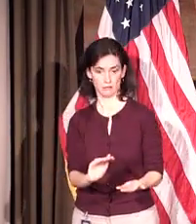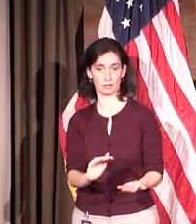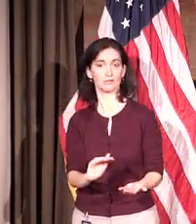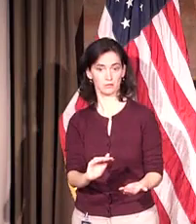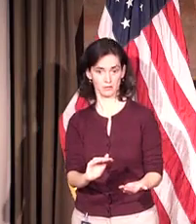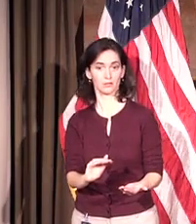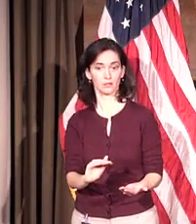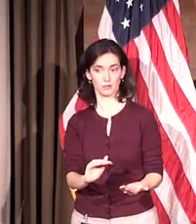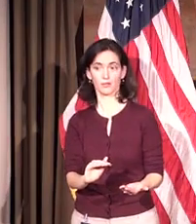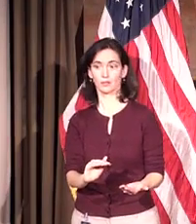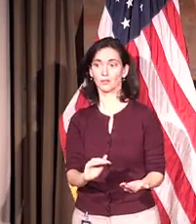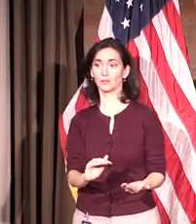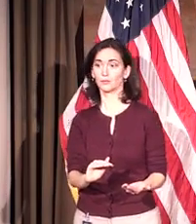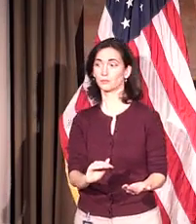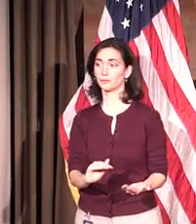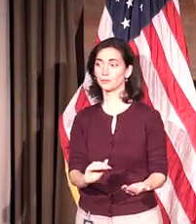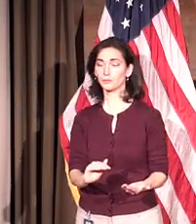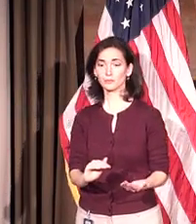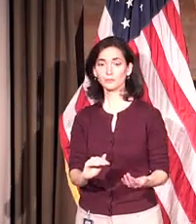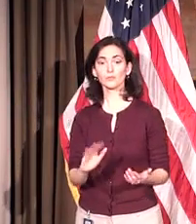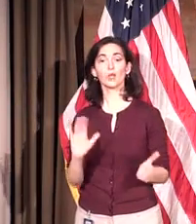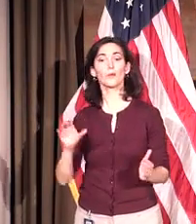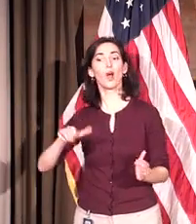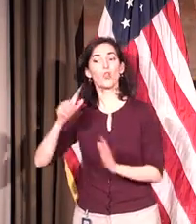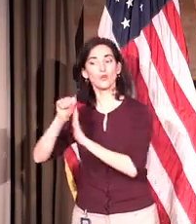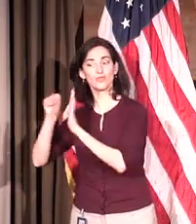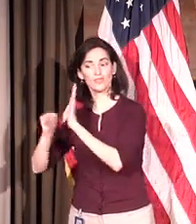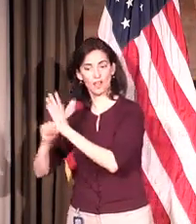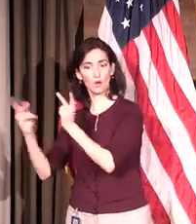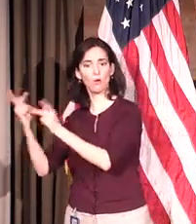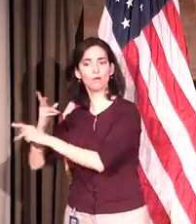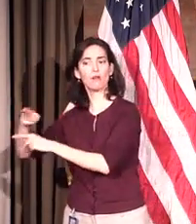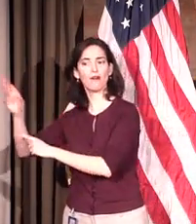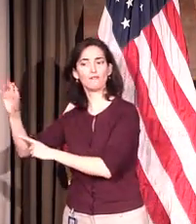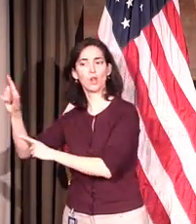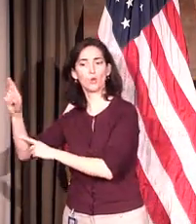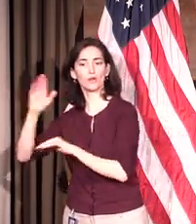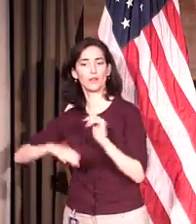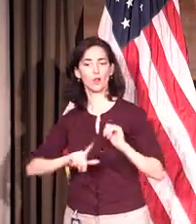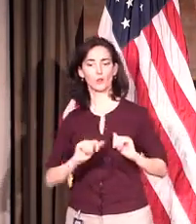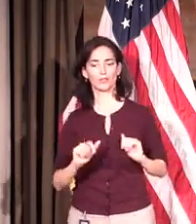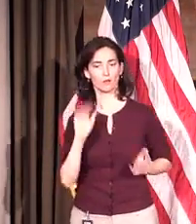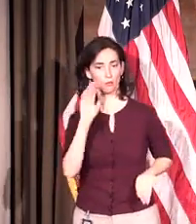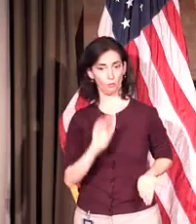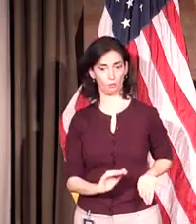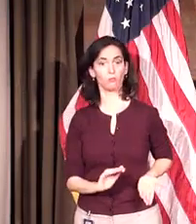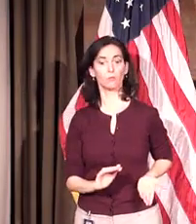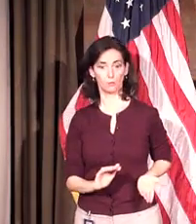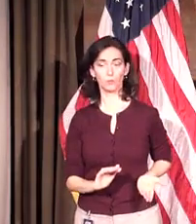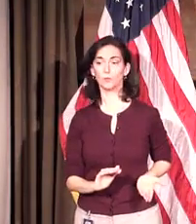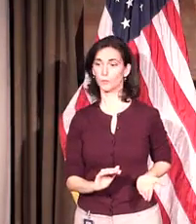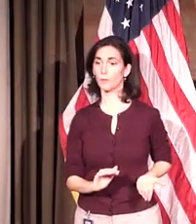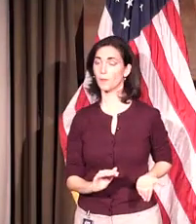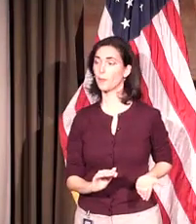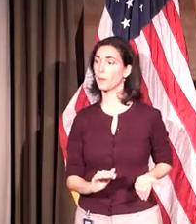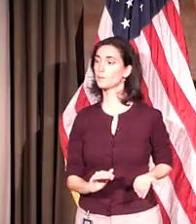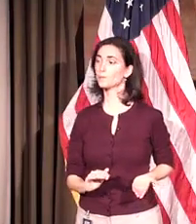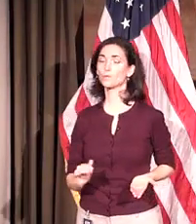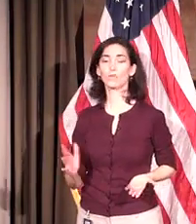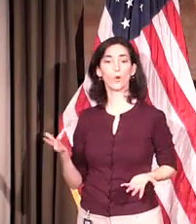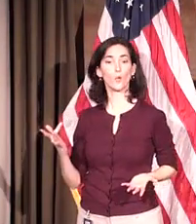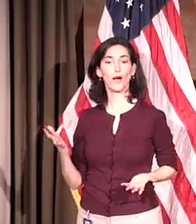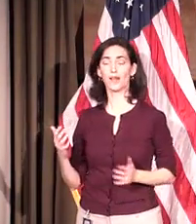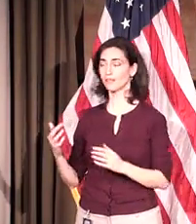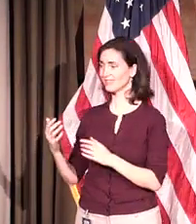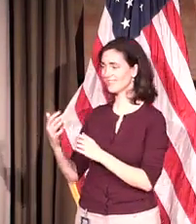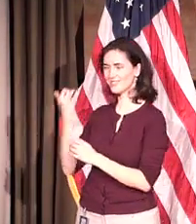with the flu than other states around us this year. And as we mentioned before, the mitigation measures that work